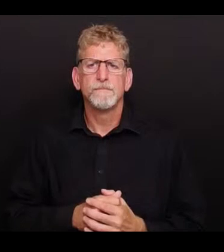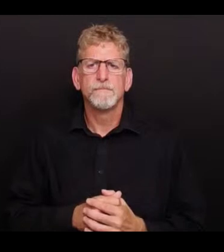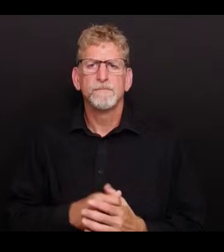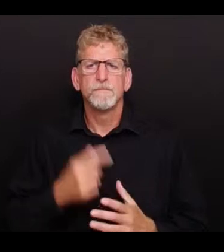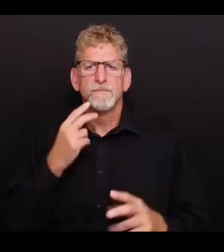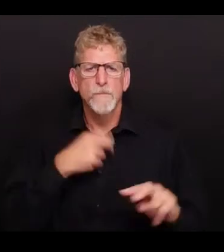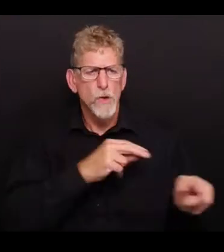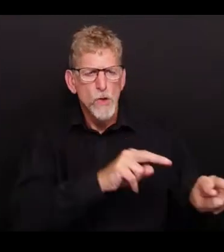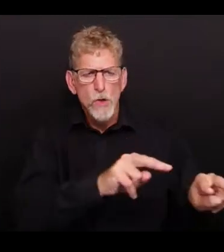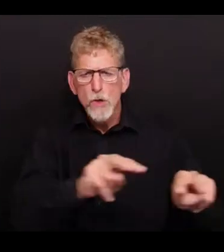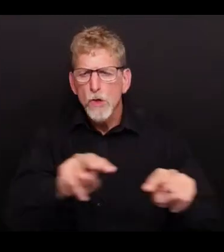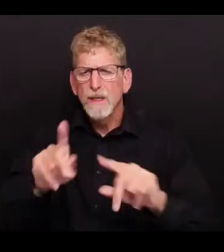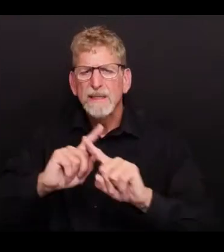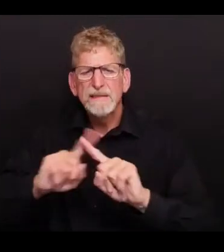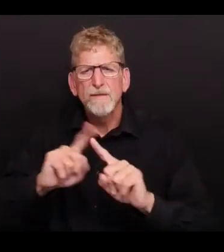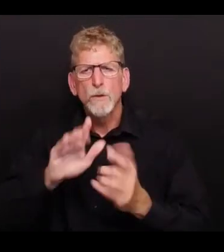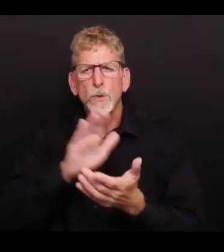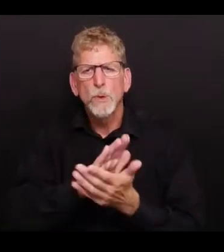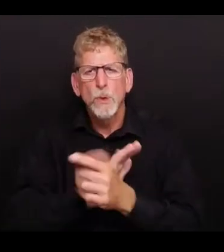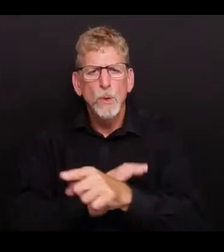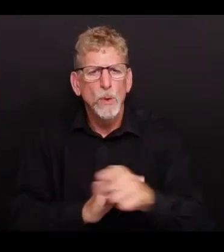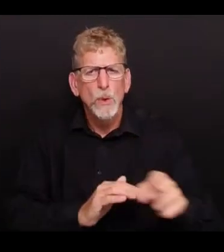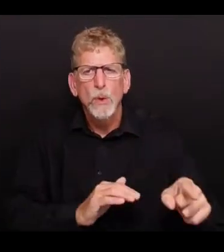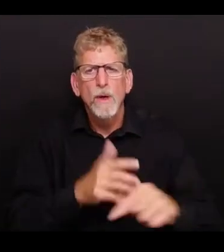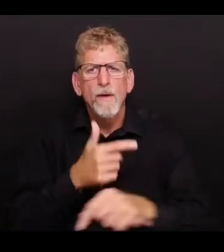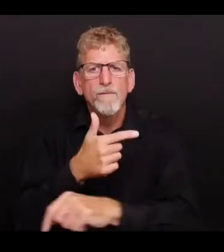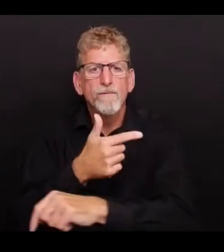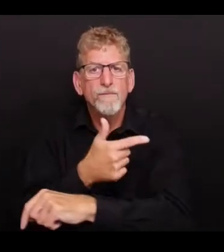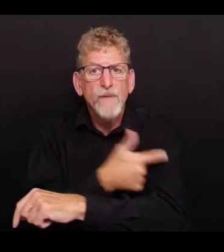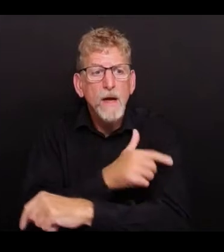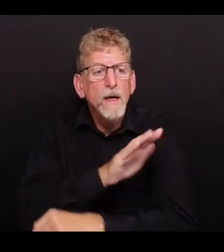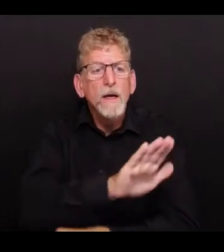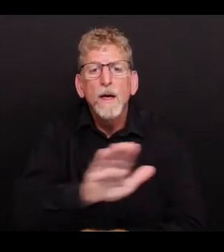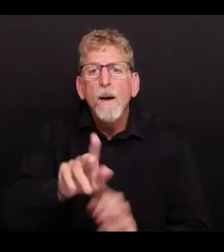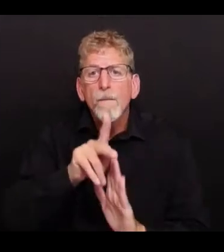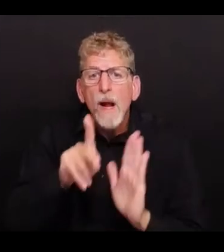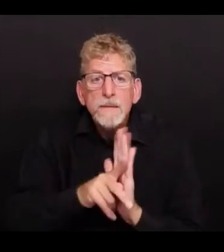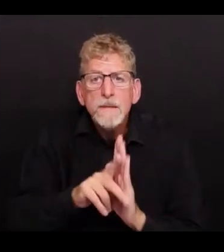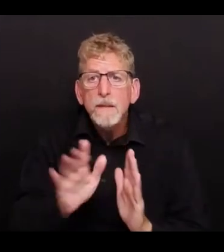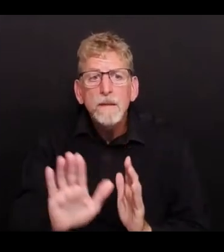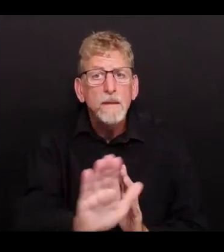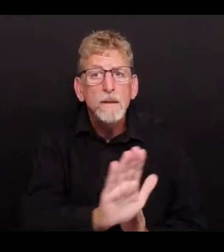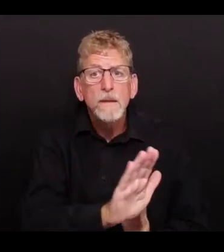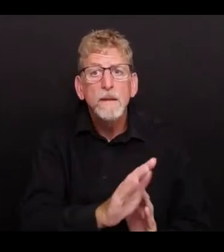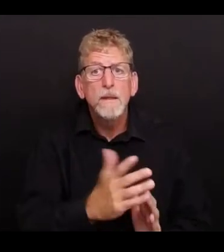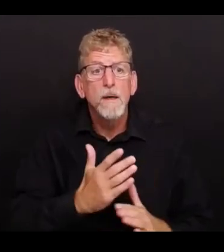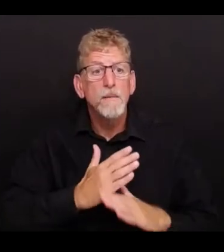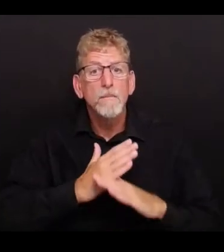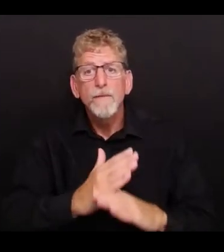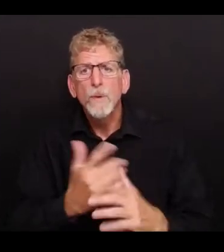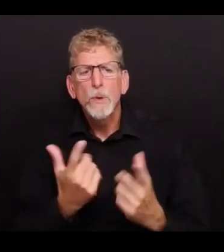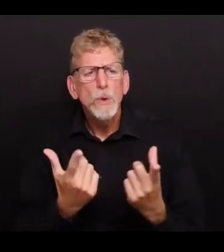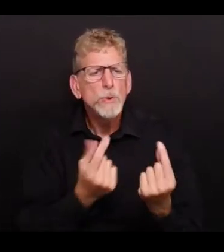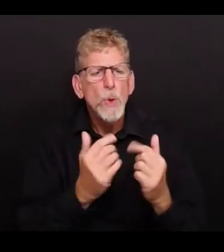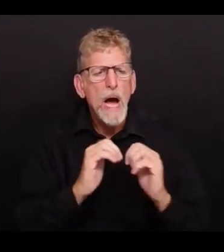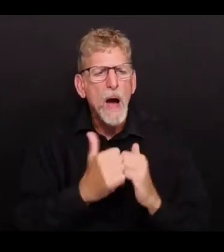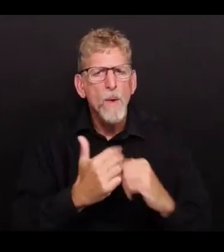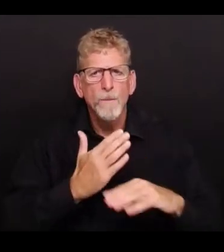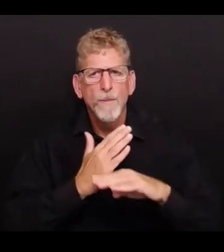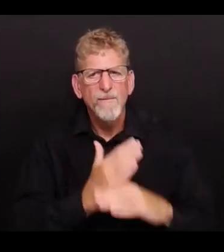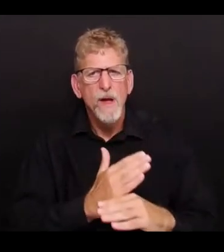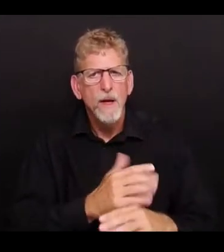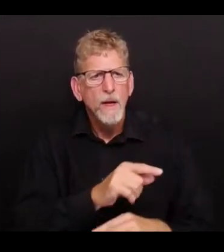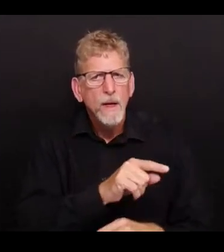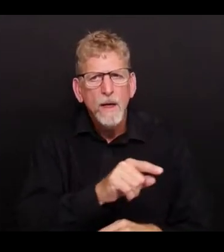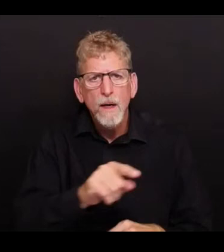started. And so at this point in time, we have not collected the information about what each of the requirements are. That is something that we will be gathering